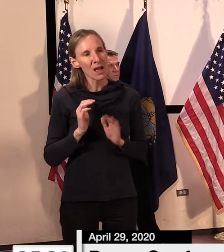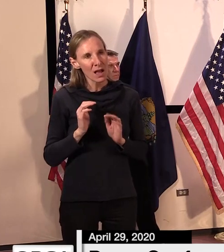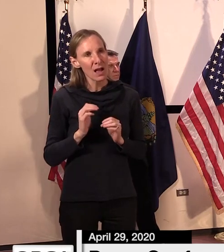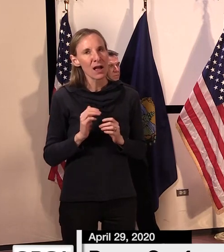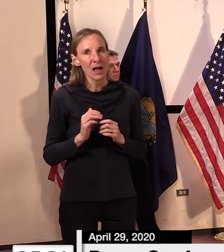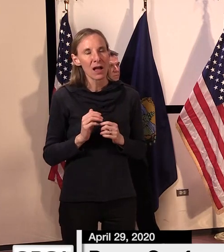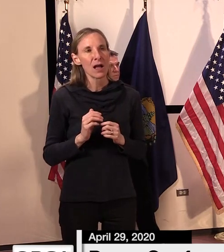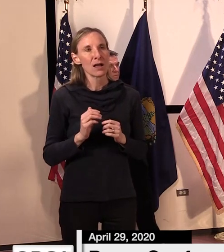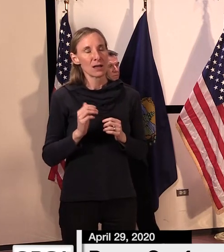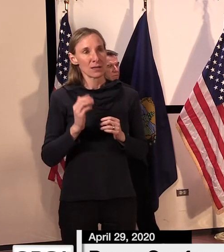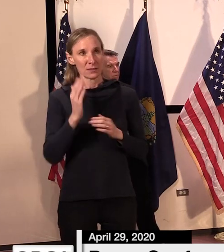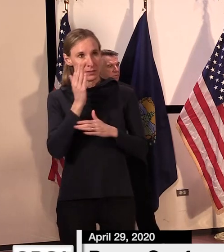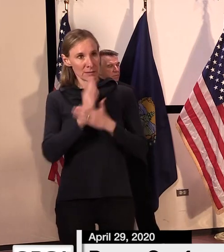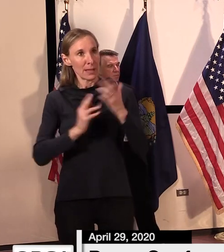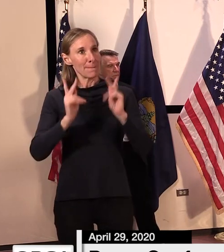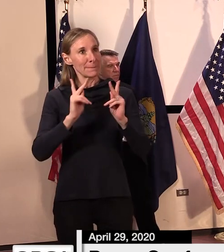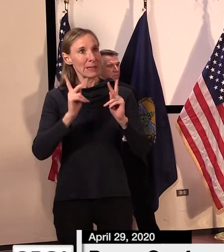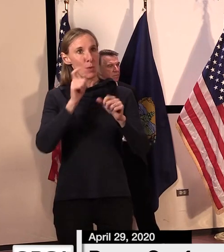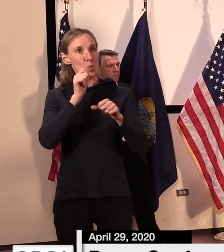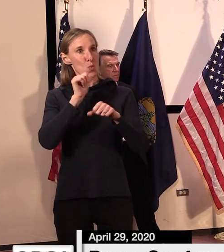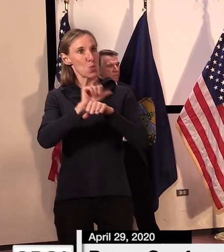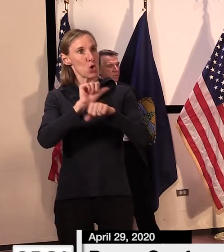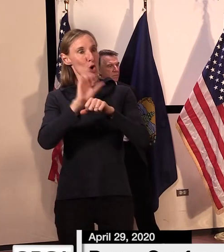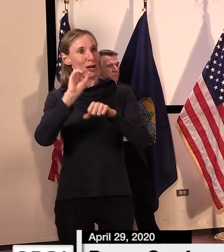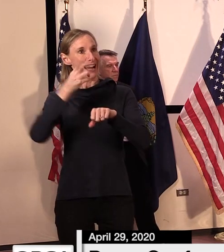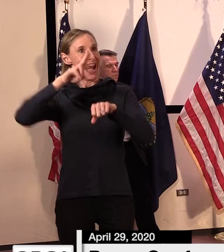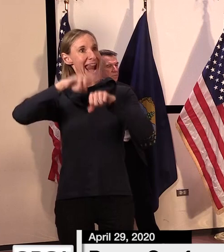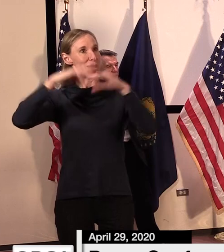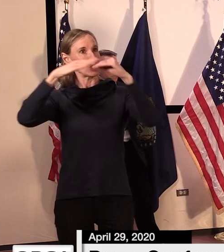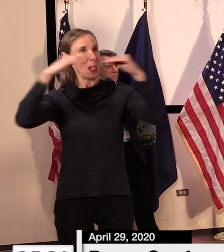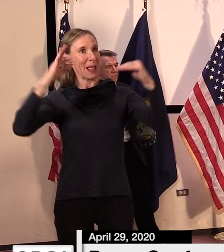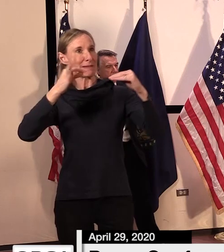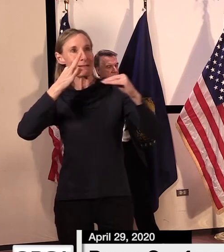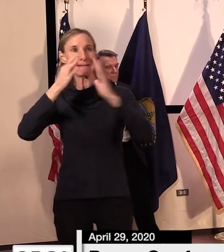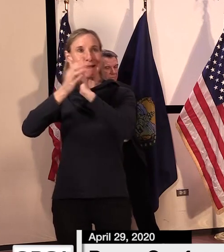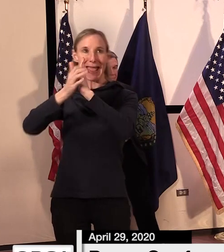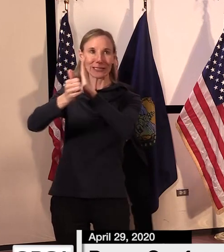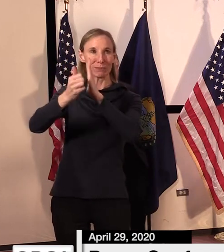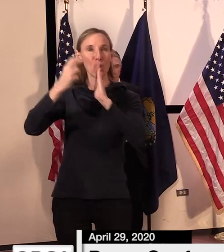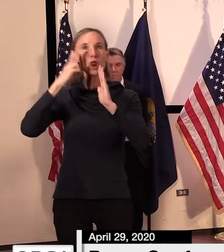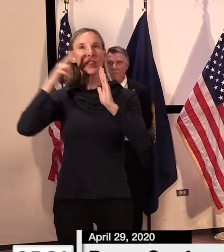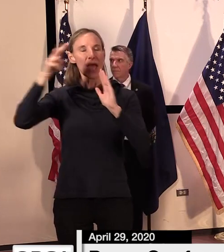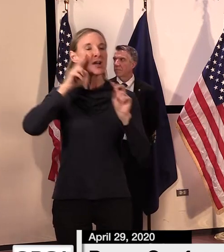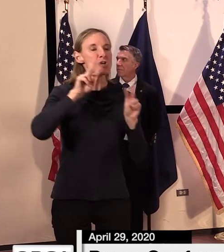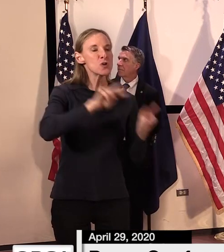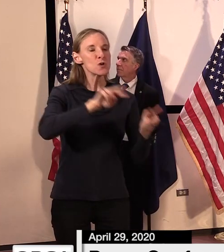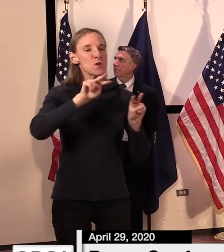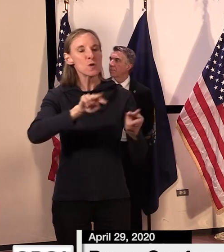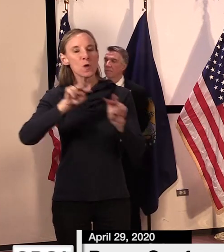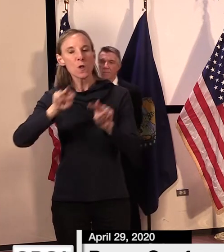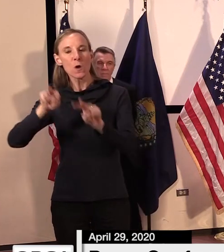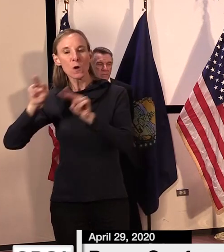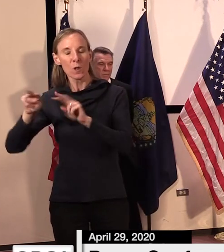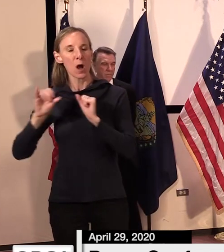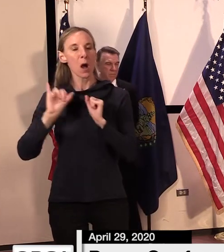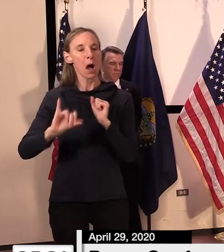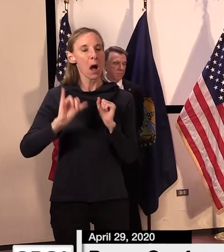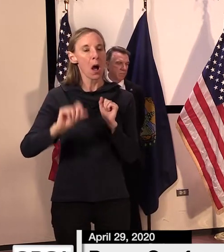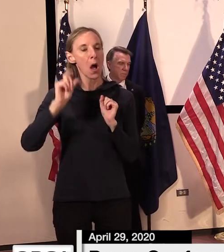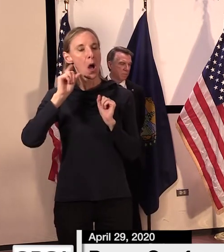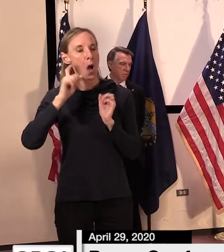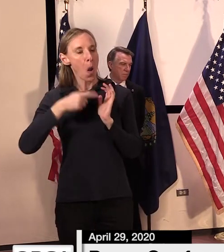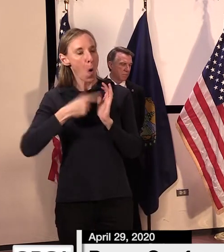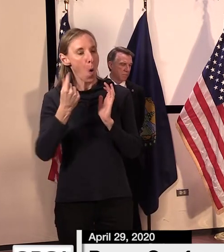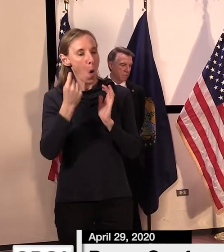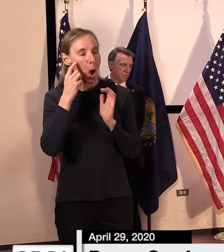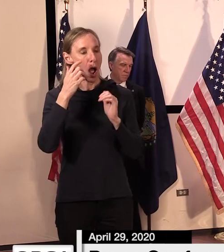I'll call them experts in the country, who do see these mitigation strategies like social distancing